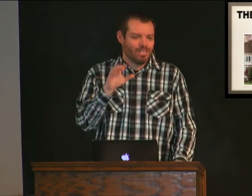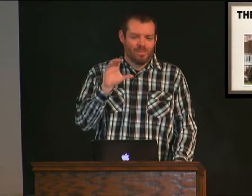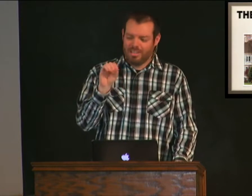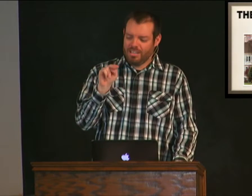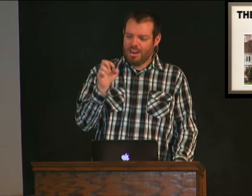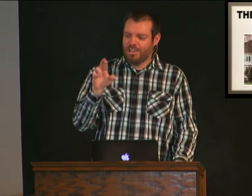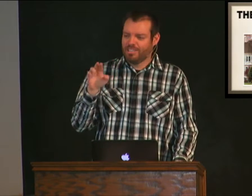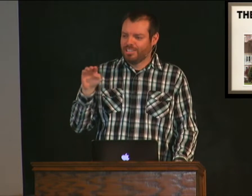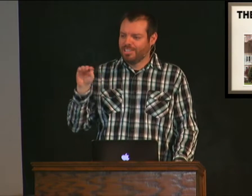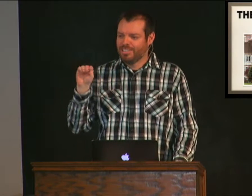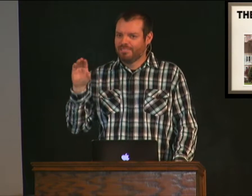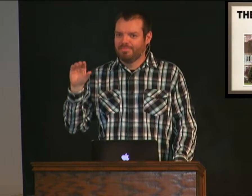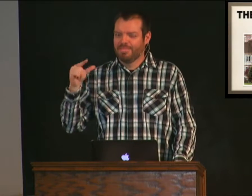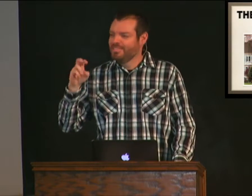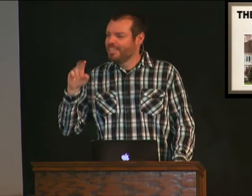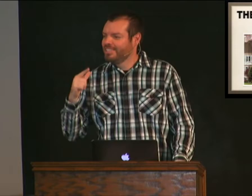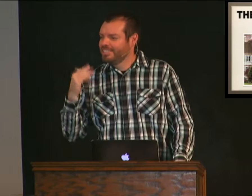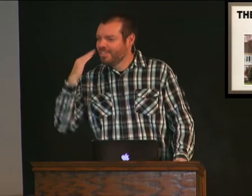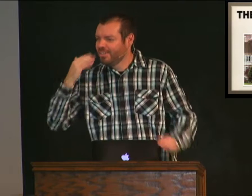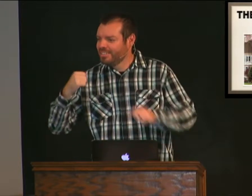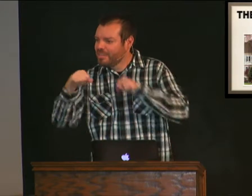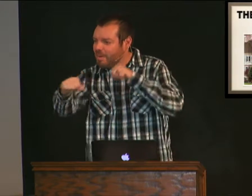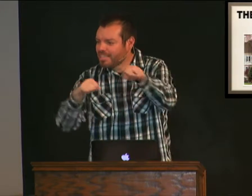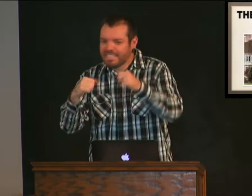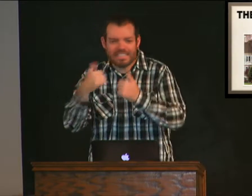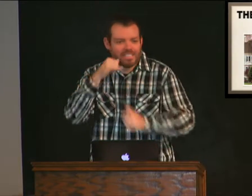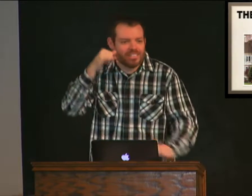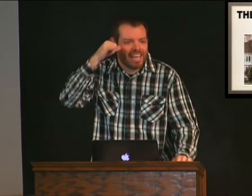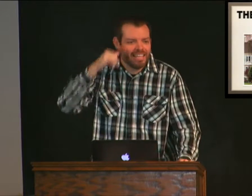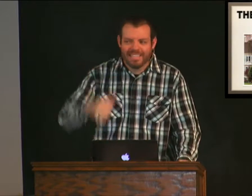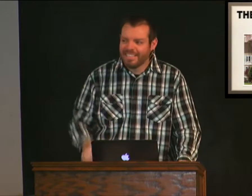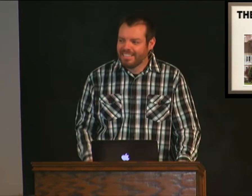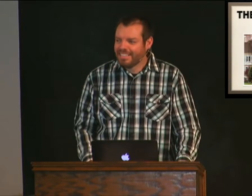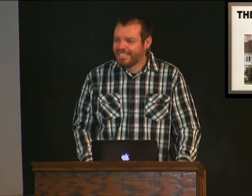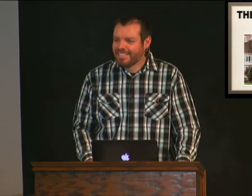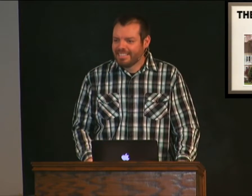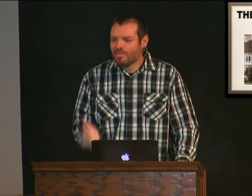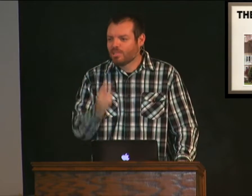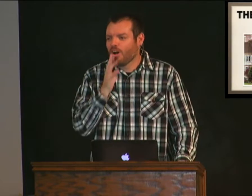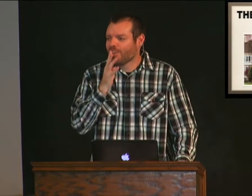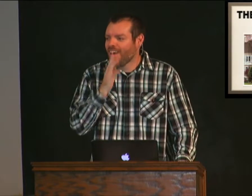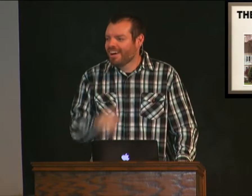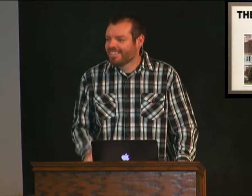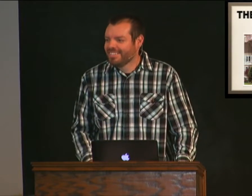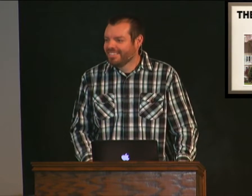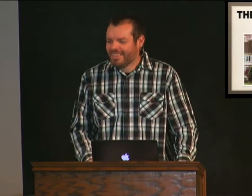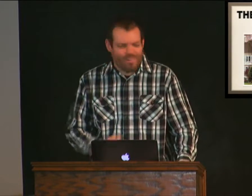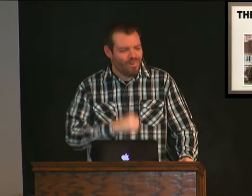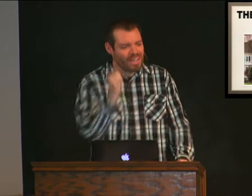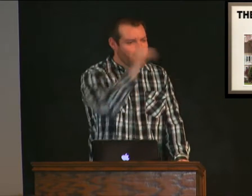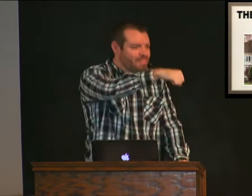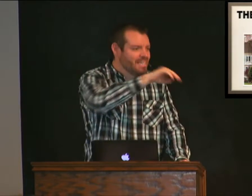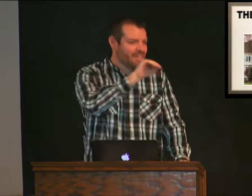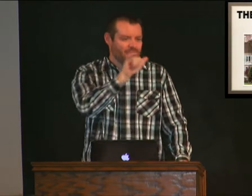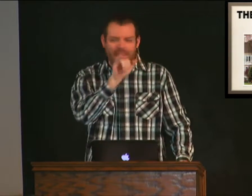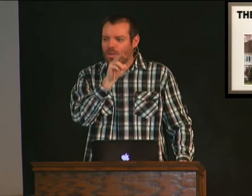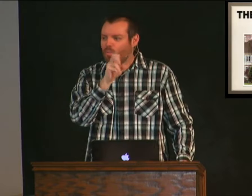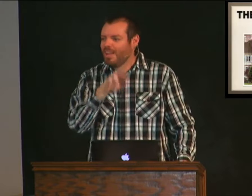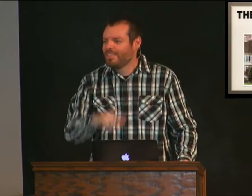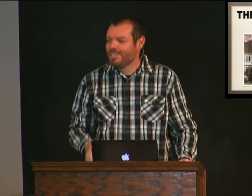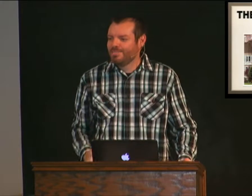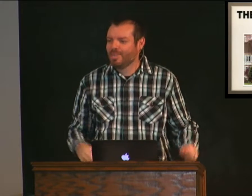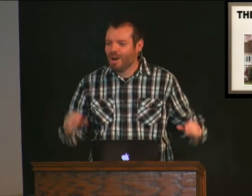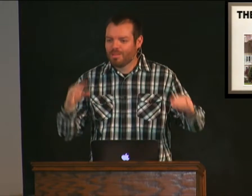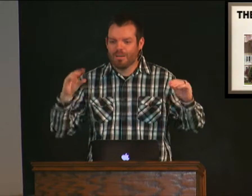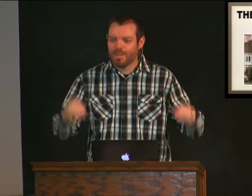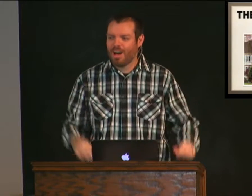Similar to Connor McGregor, you know, the boxing yesterday, he was all talk. Oh, I could be